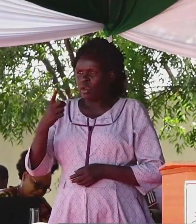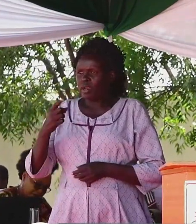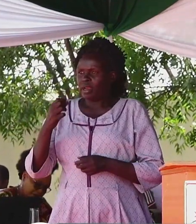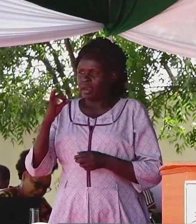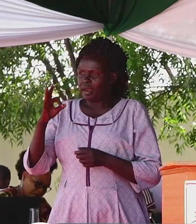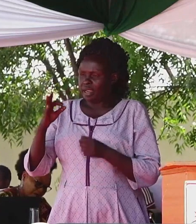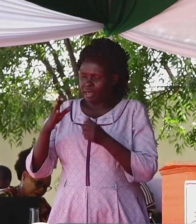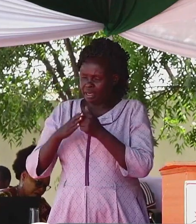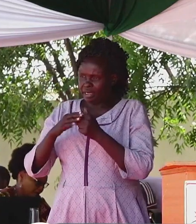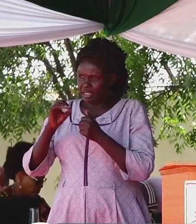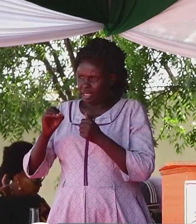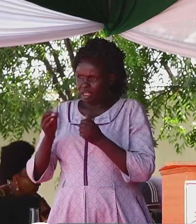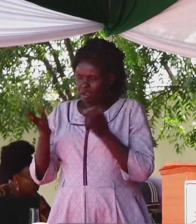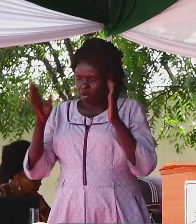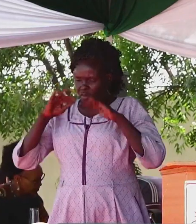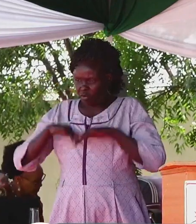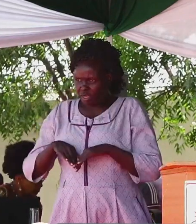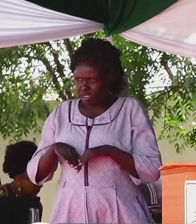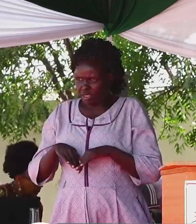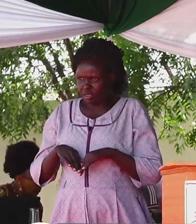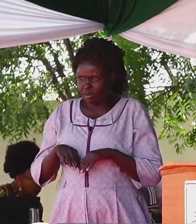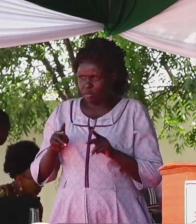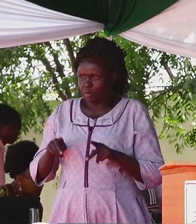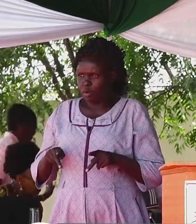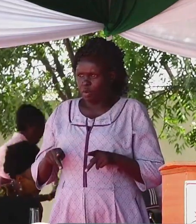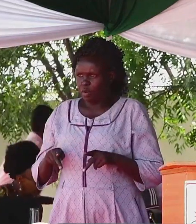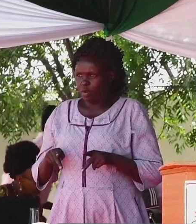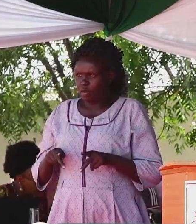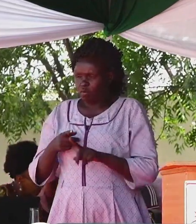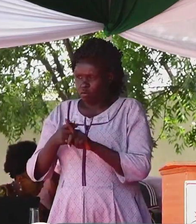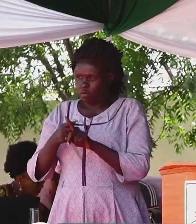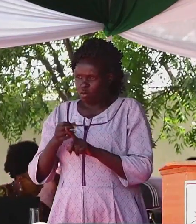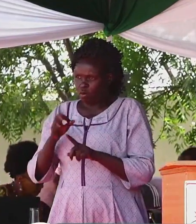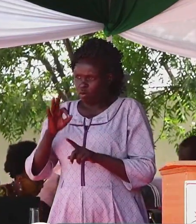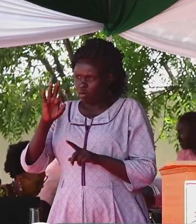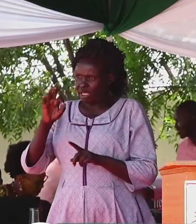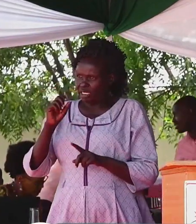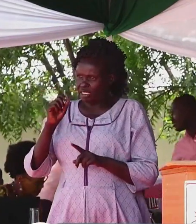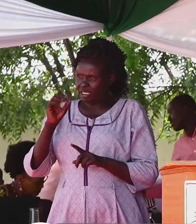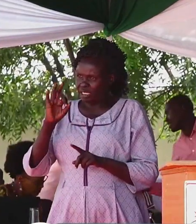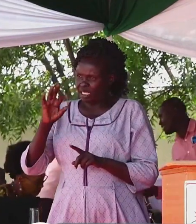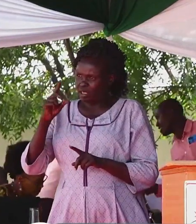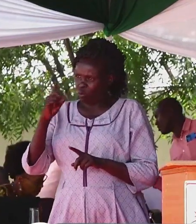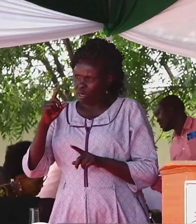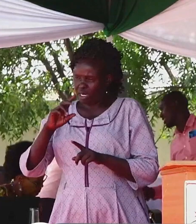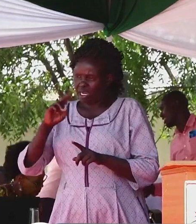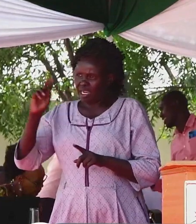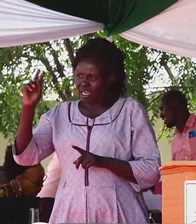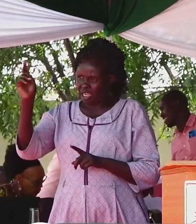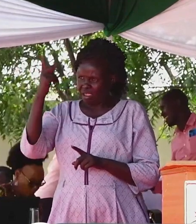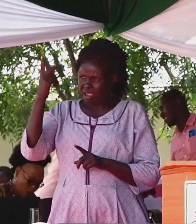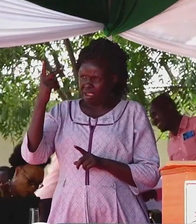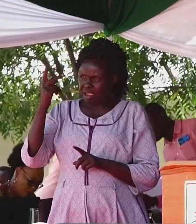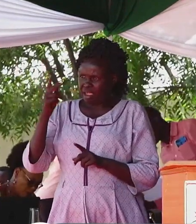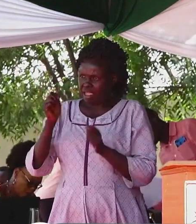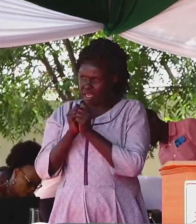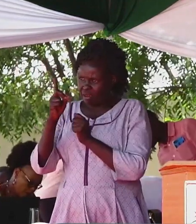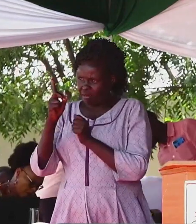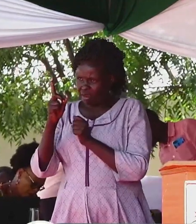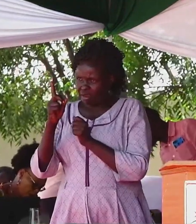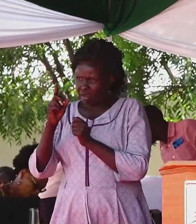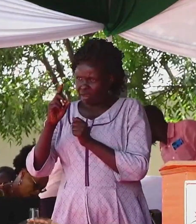1,193 conference participants from 31 counties in Kenya, 11